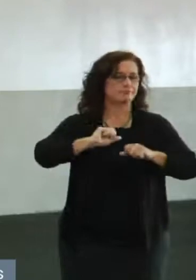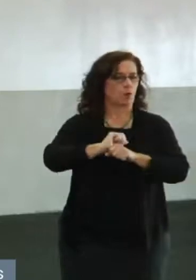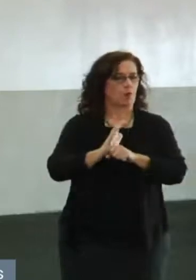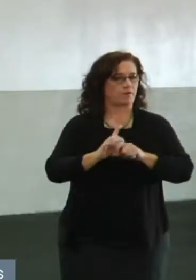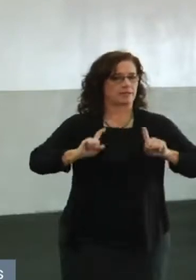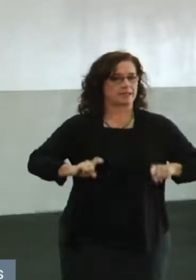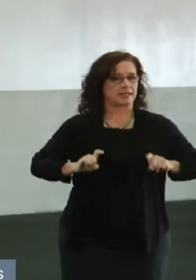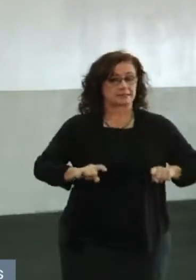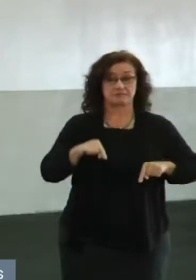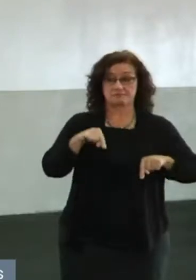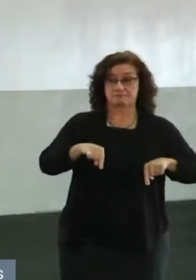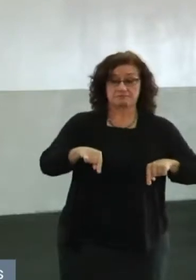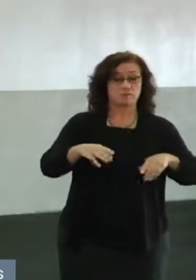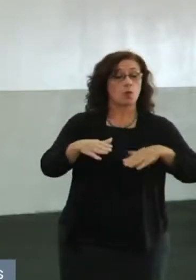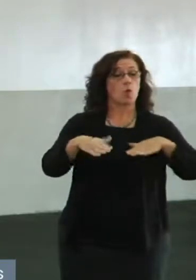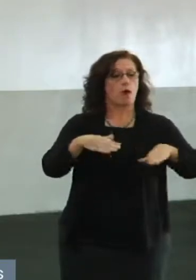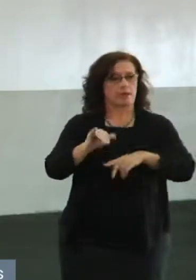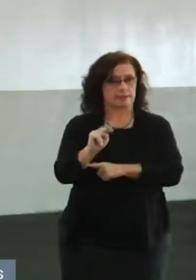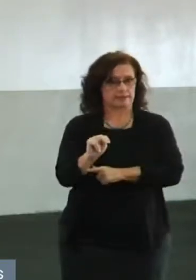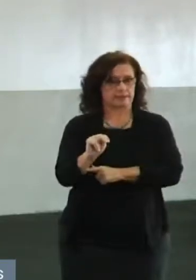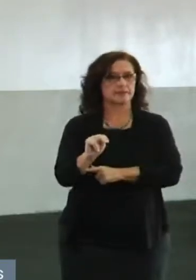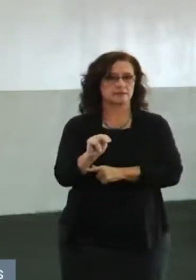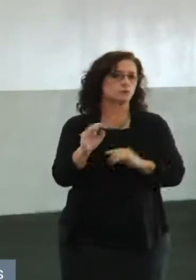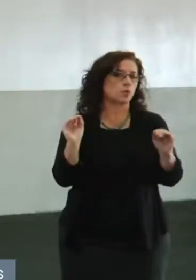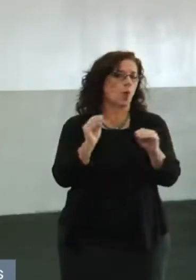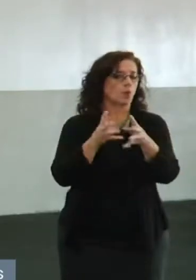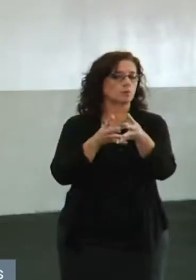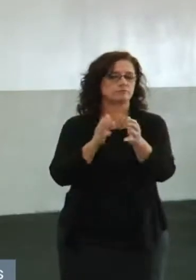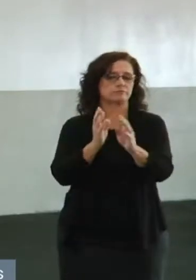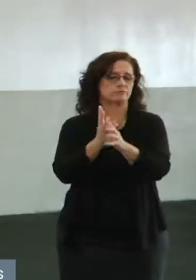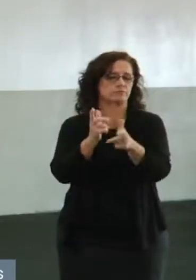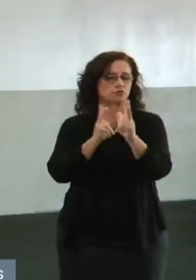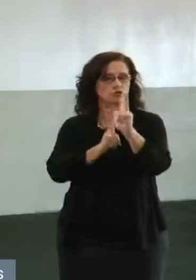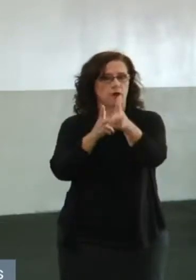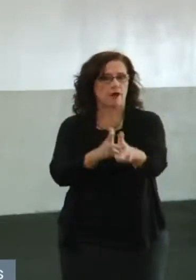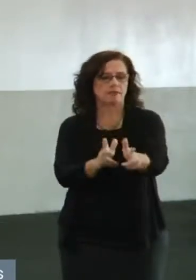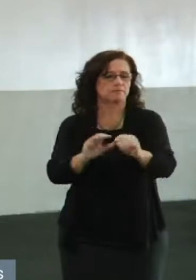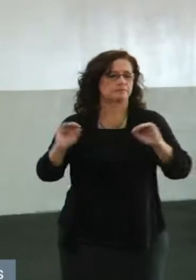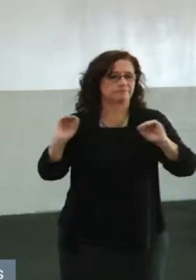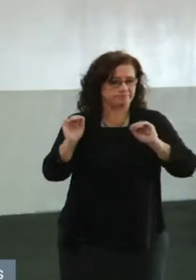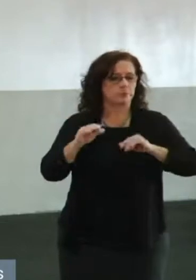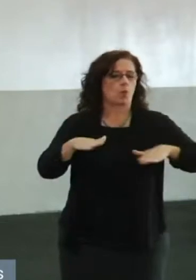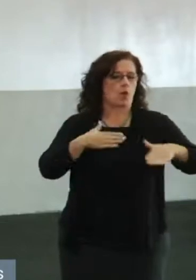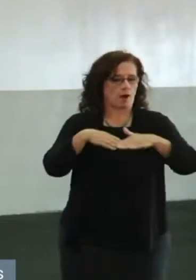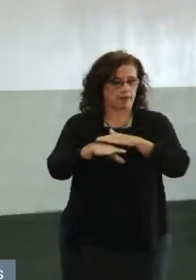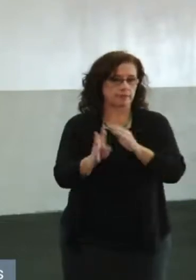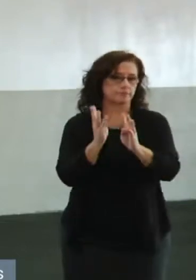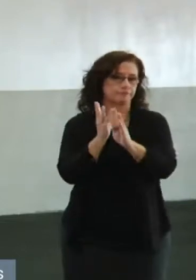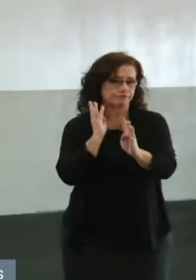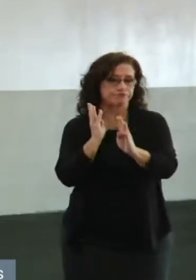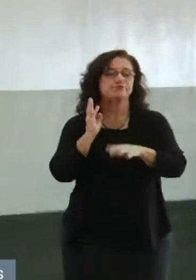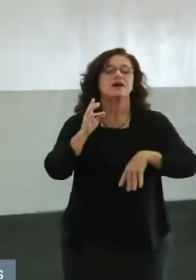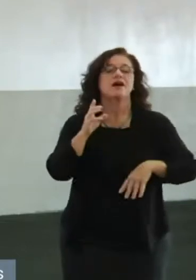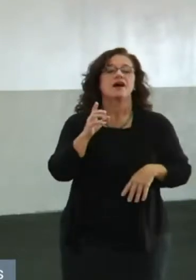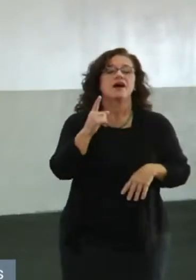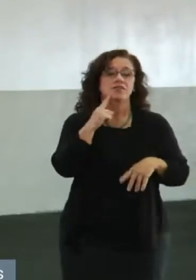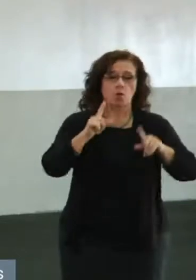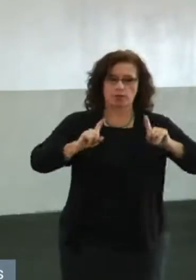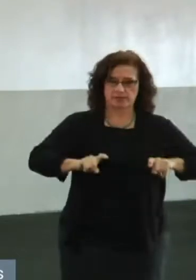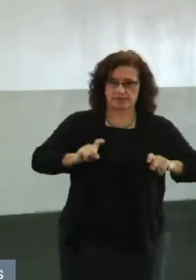It's a free service that is here to ensure that our community can make sure that they are safe and that they're getting tested